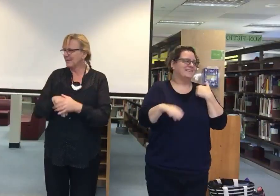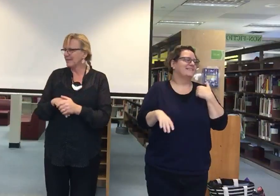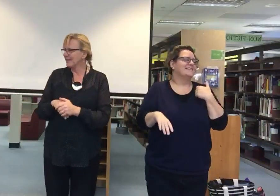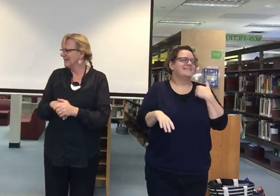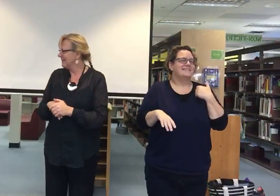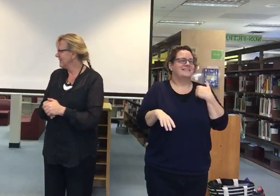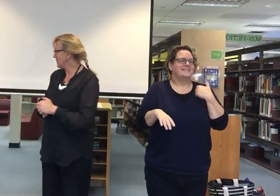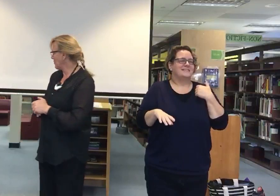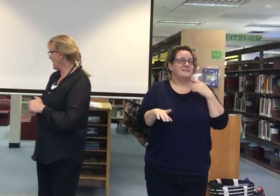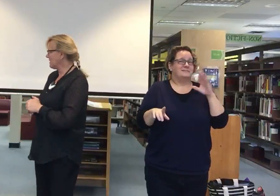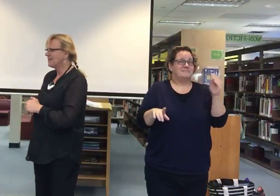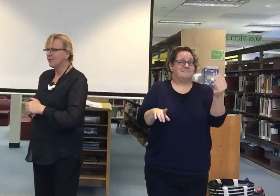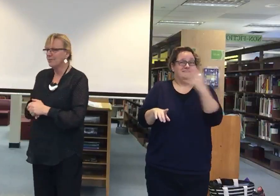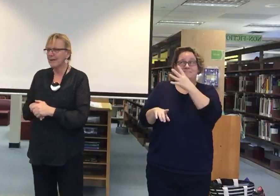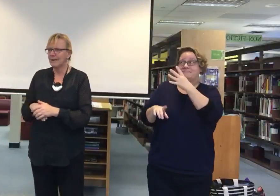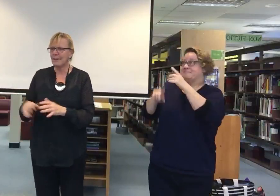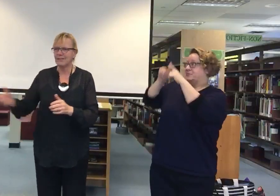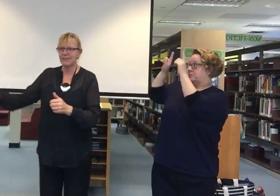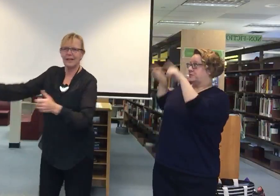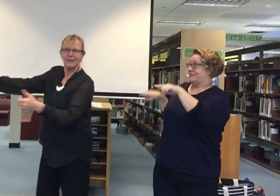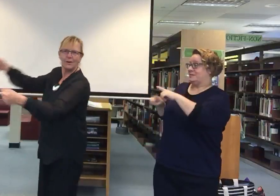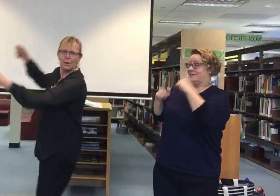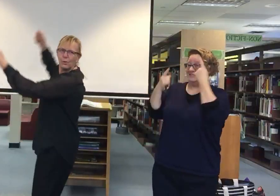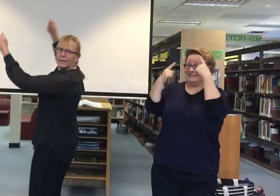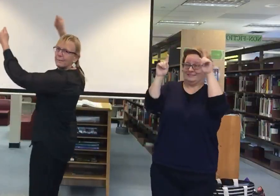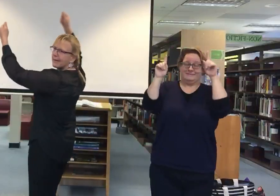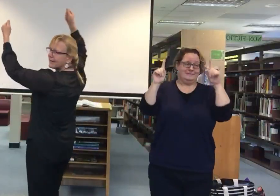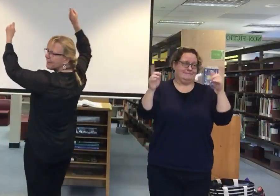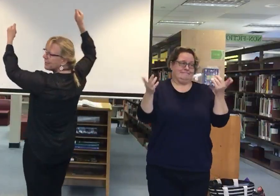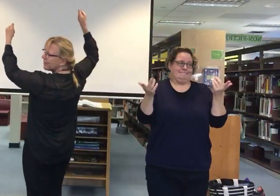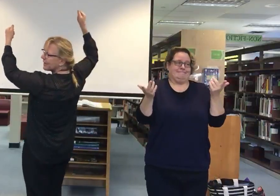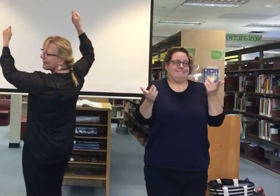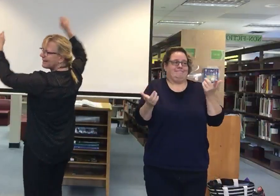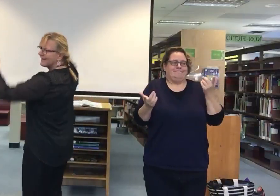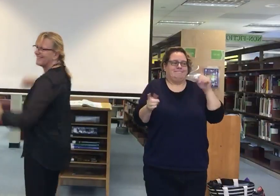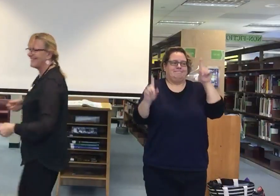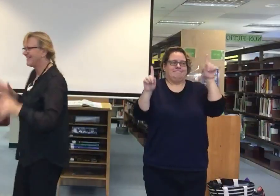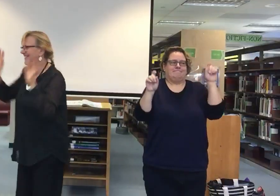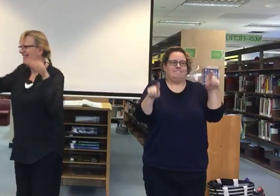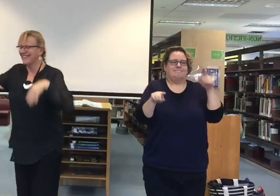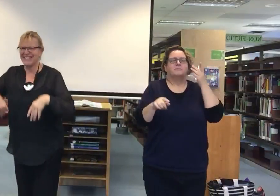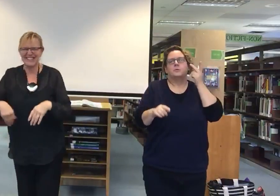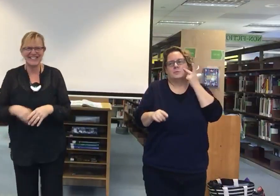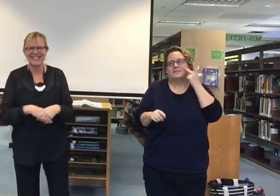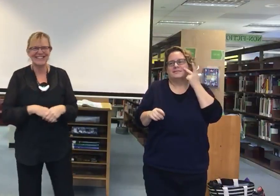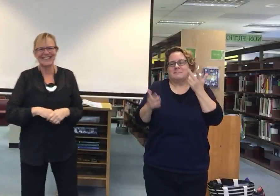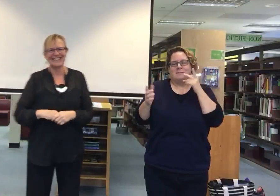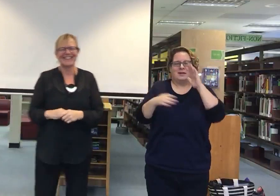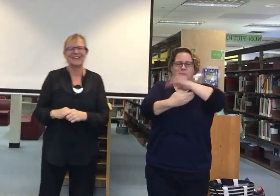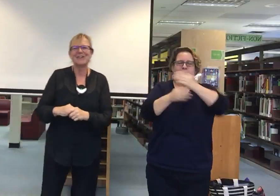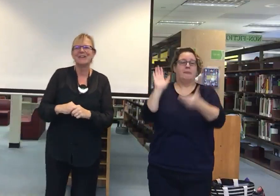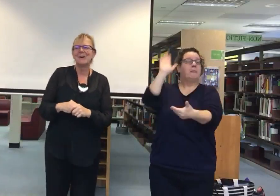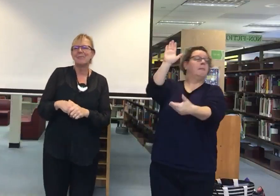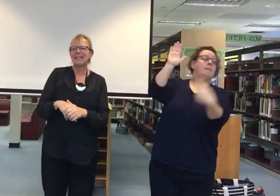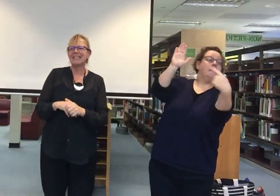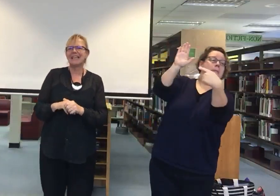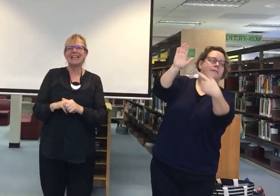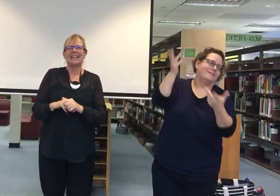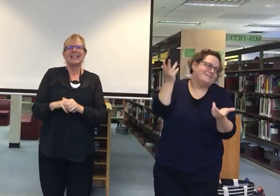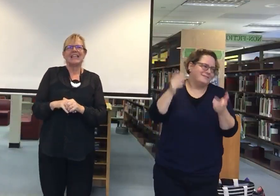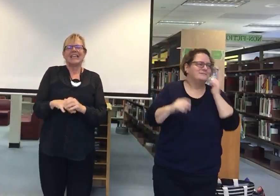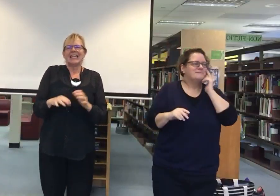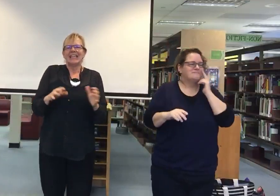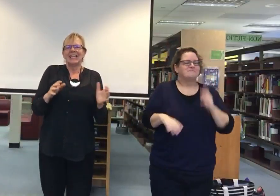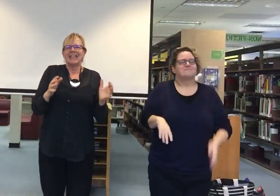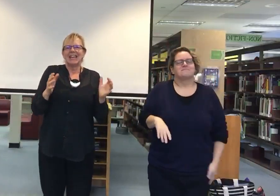We'll see about the screen, so I might just kind of hold up my computer like this and you'll get the gist, you know. But